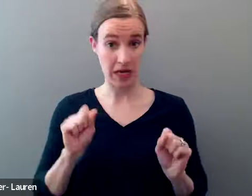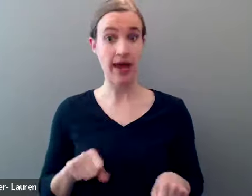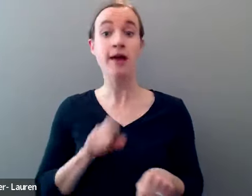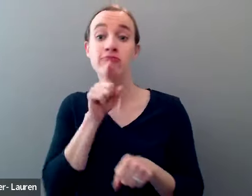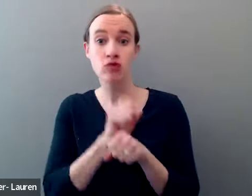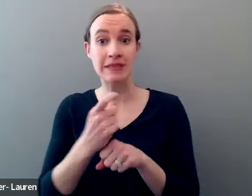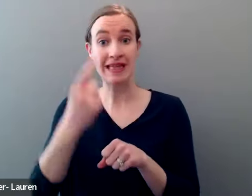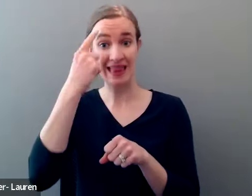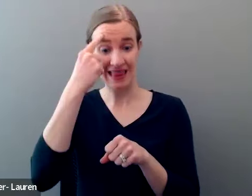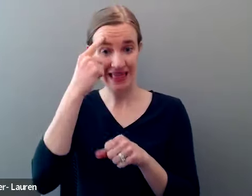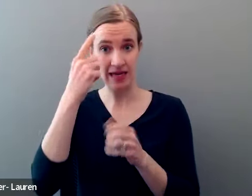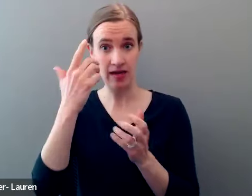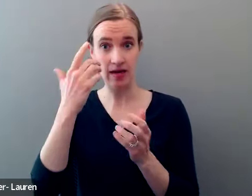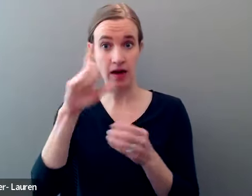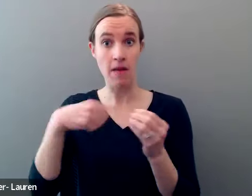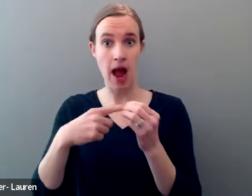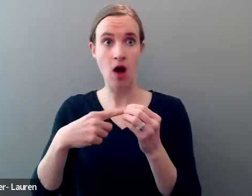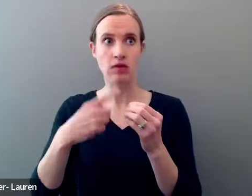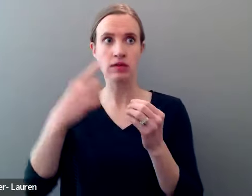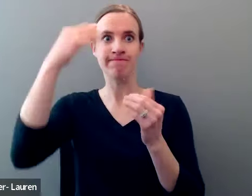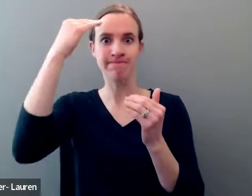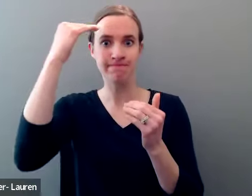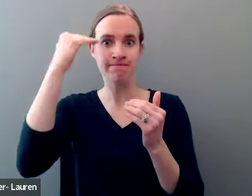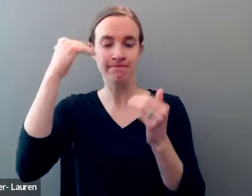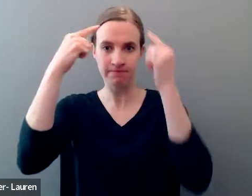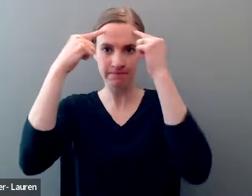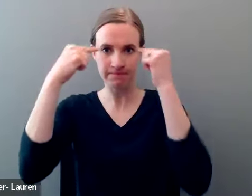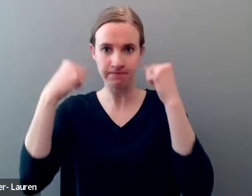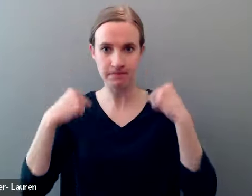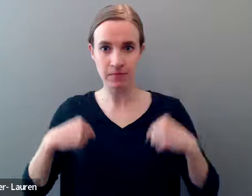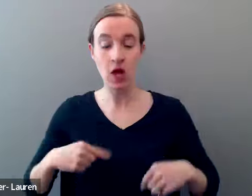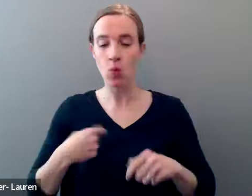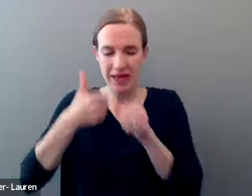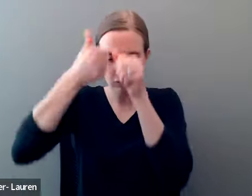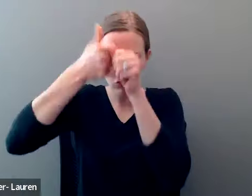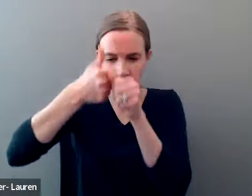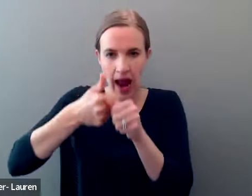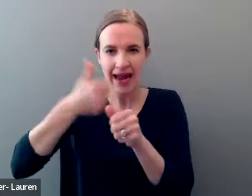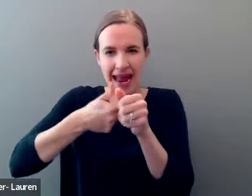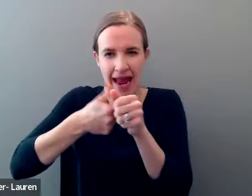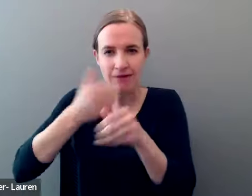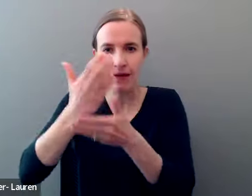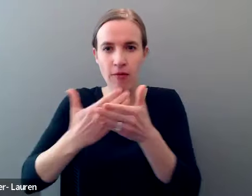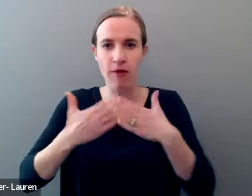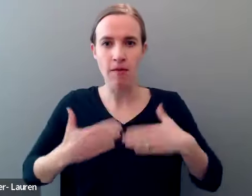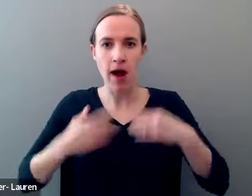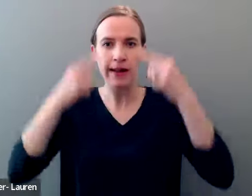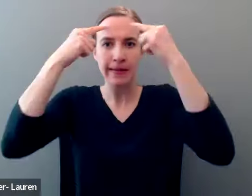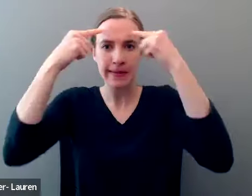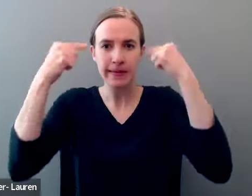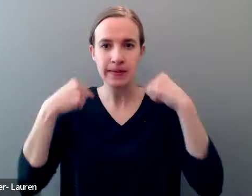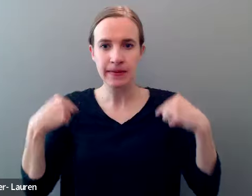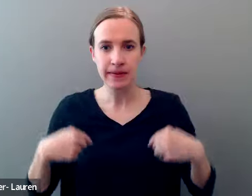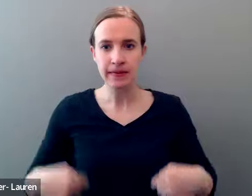to, most of us, start at the top of our head and track all the way to our toes. And so being able to notice when